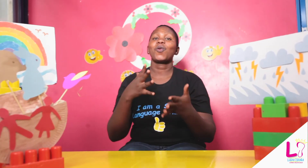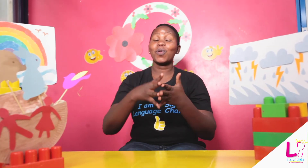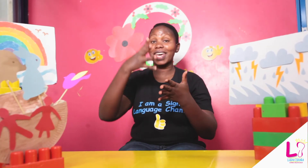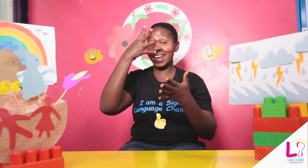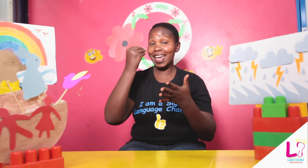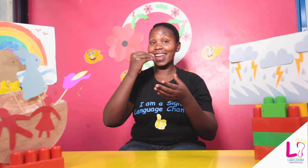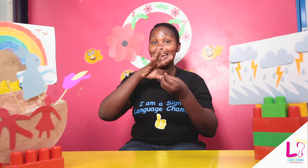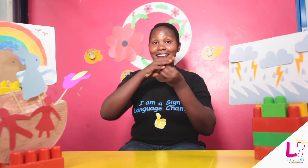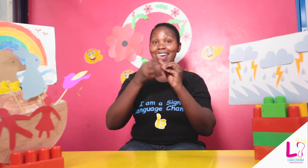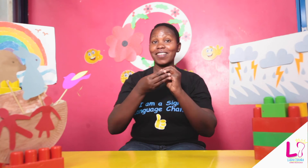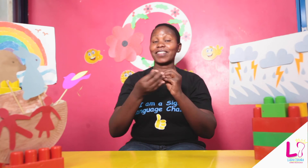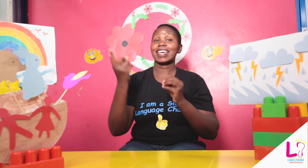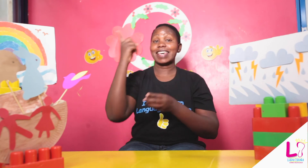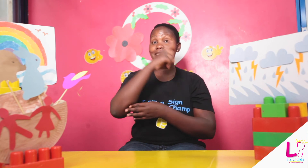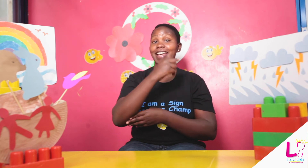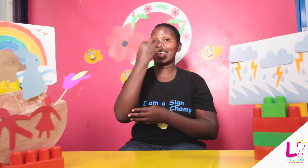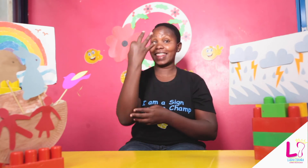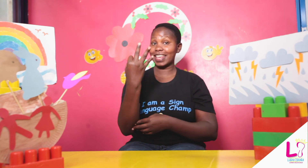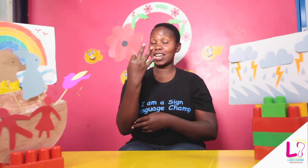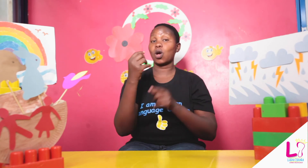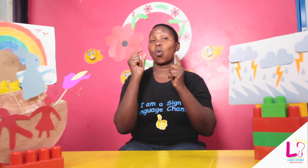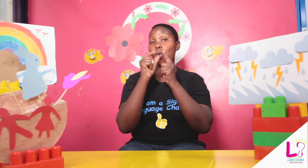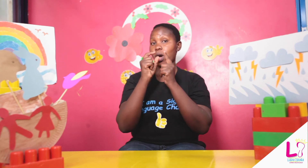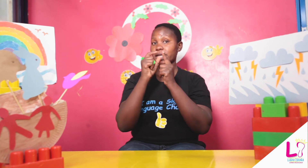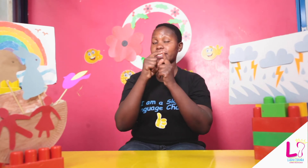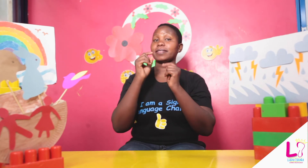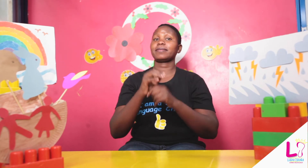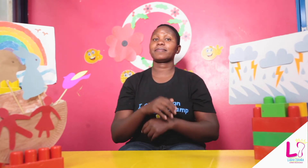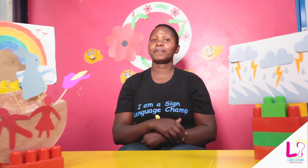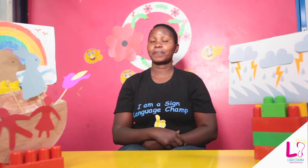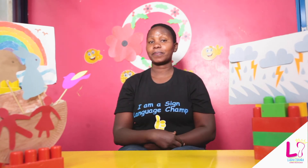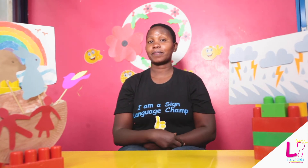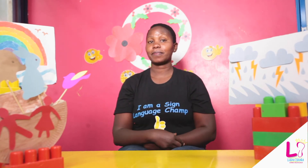Now we will learn craft day 3 words.